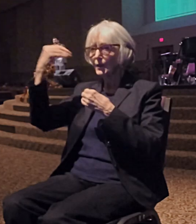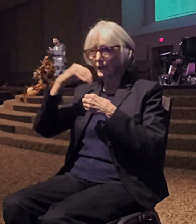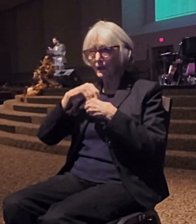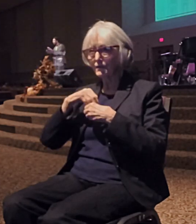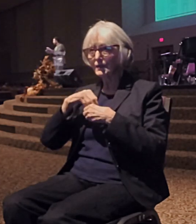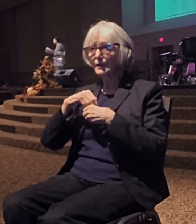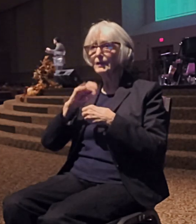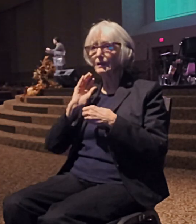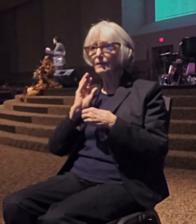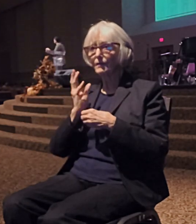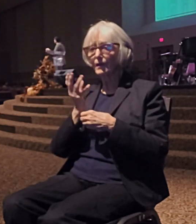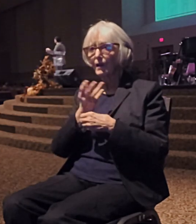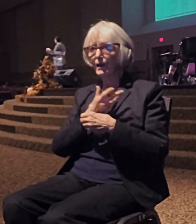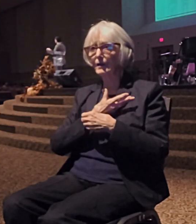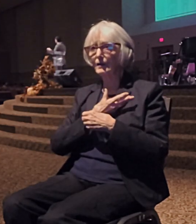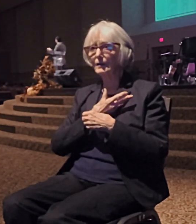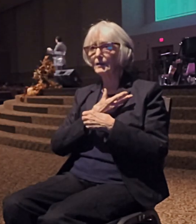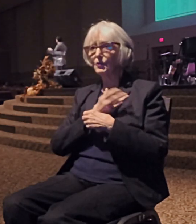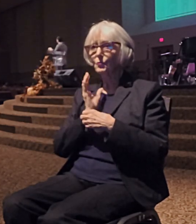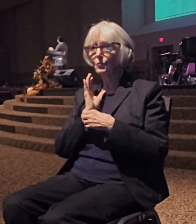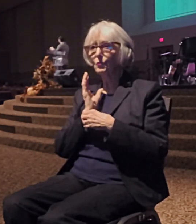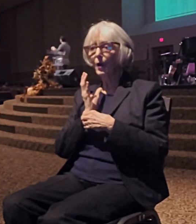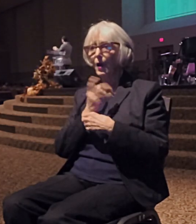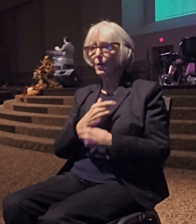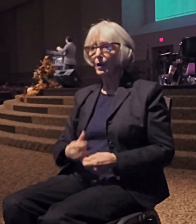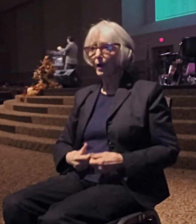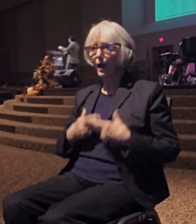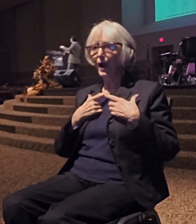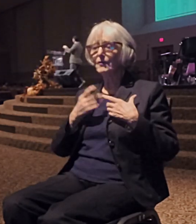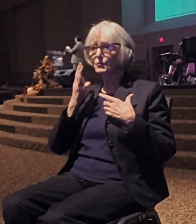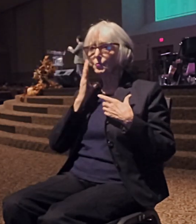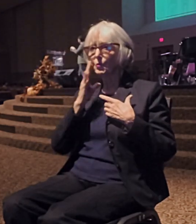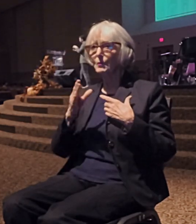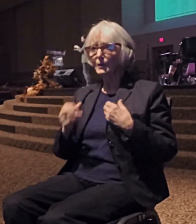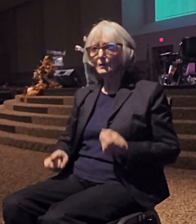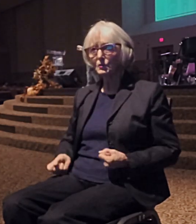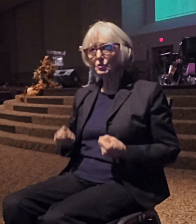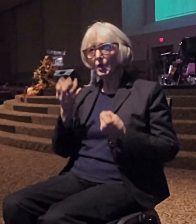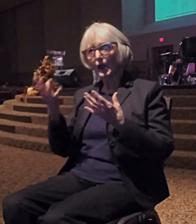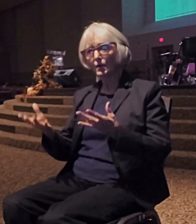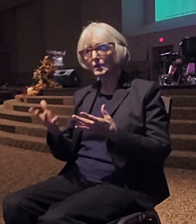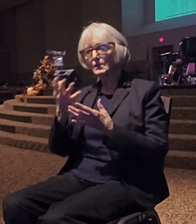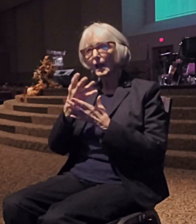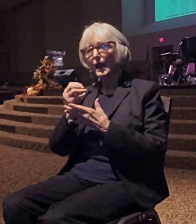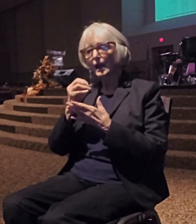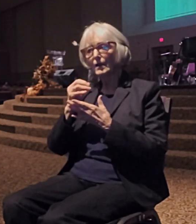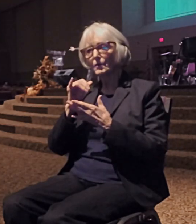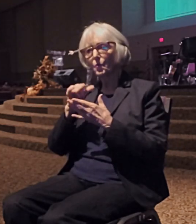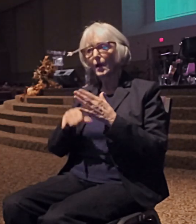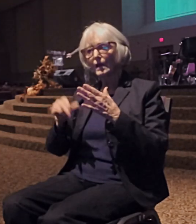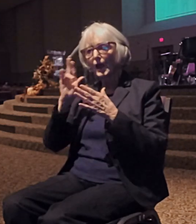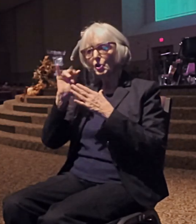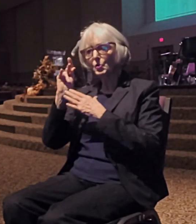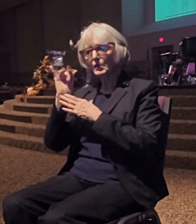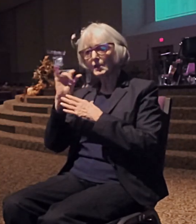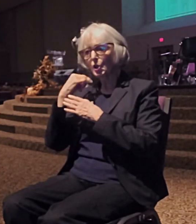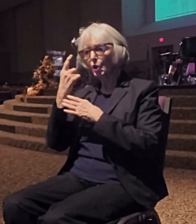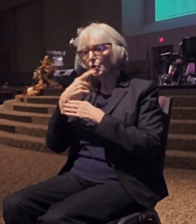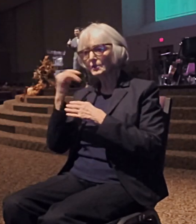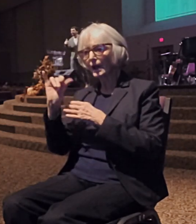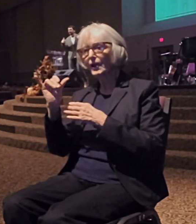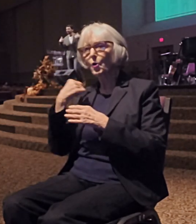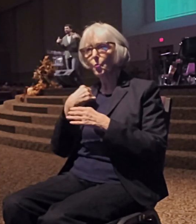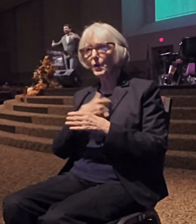so, generously so. And that as we zealously prove for that unity, what it looks like played out is that